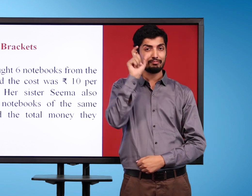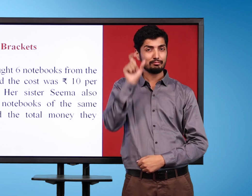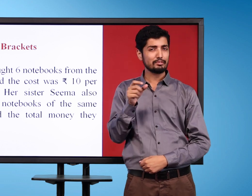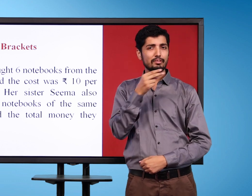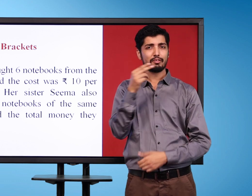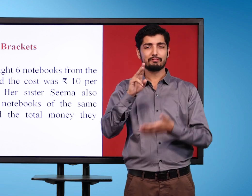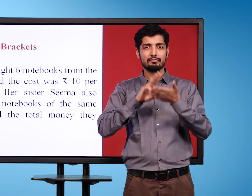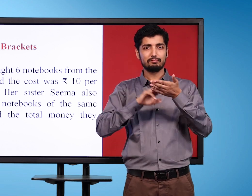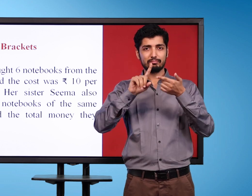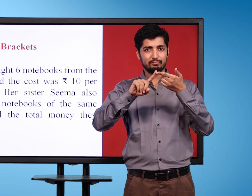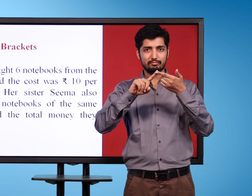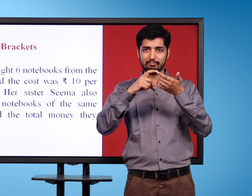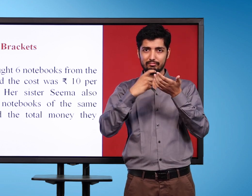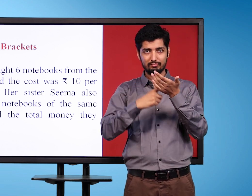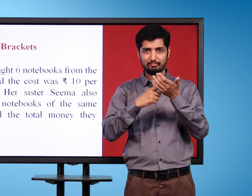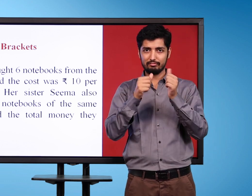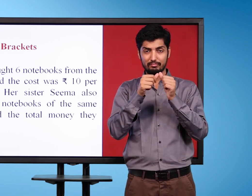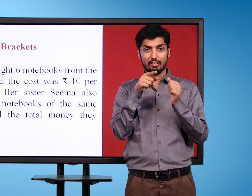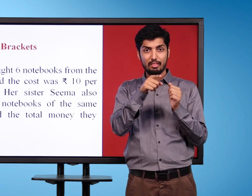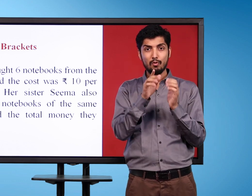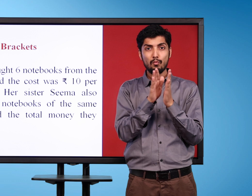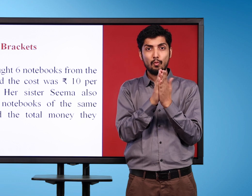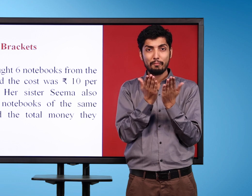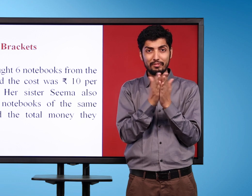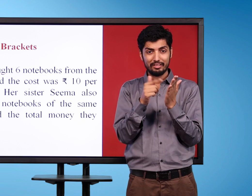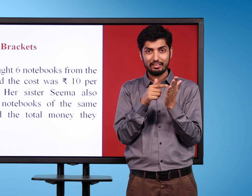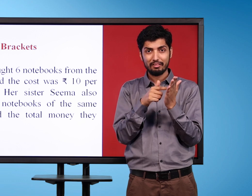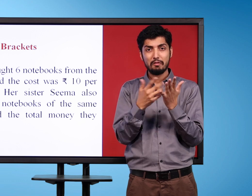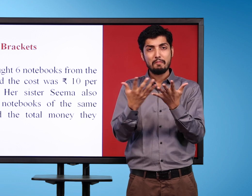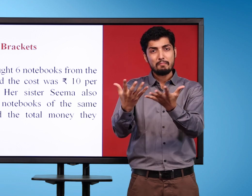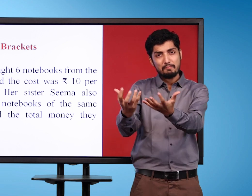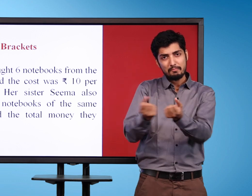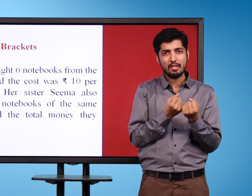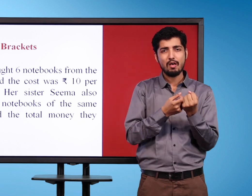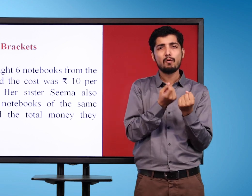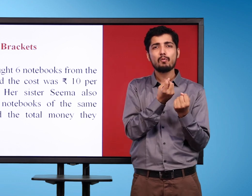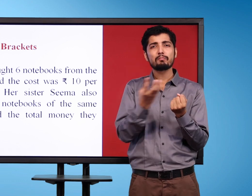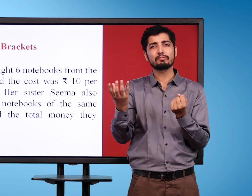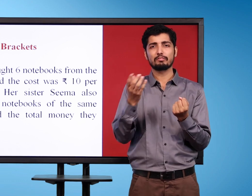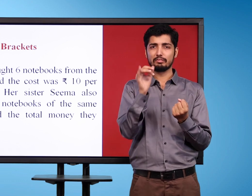Meera bought 6 notebooks from the market and the cost was 10 rupees per